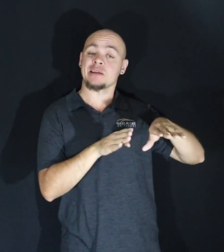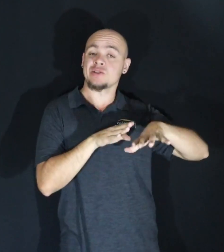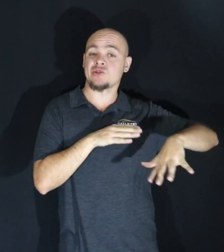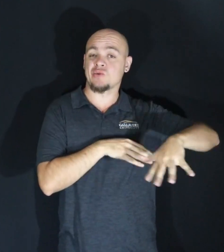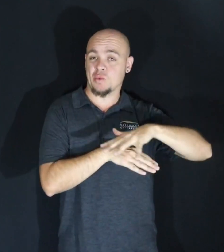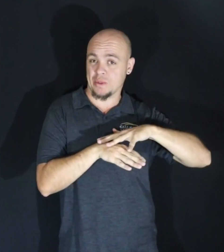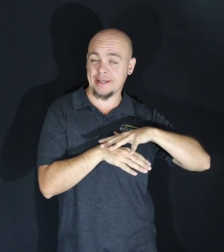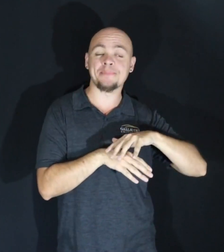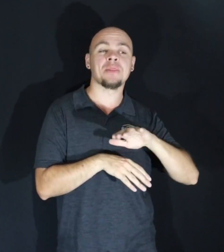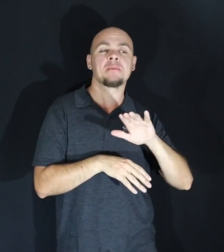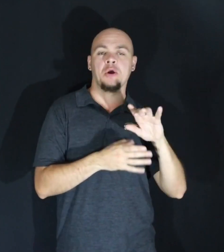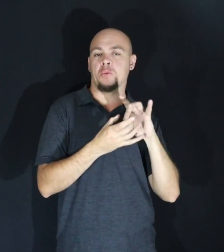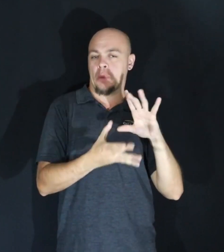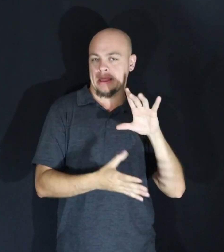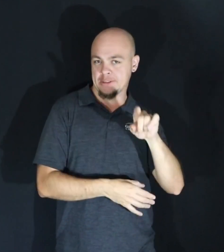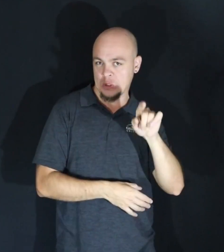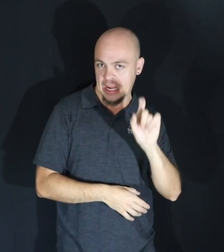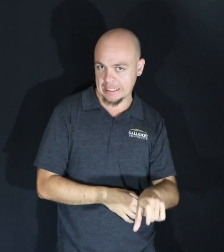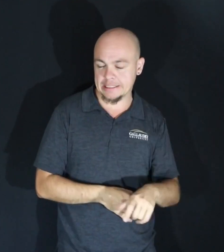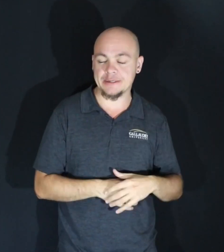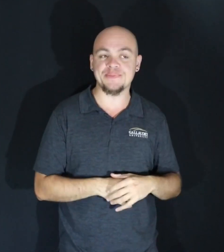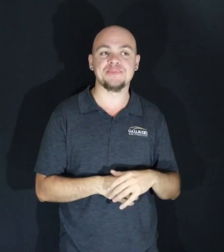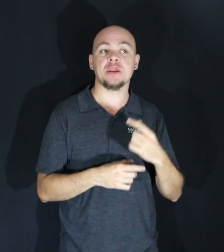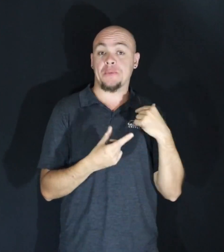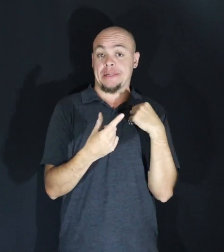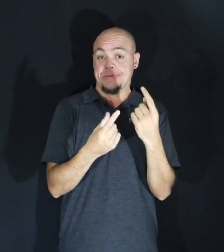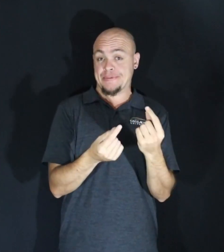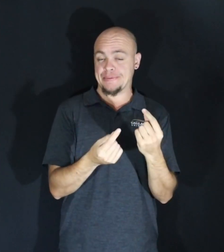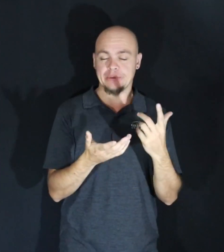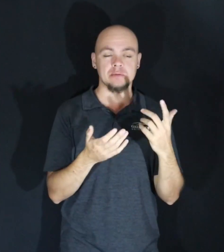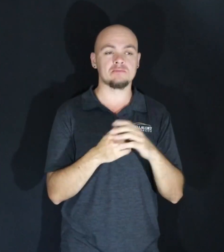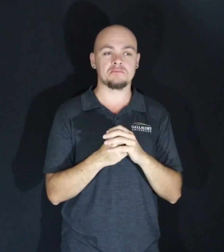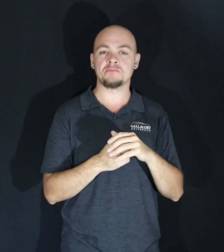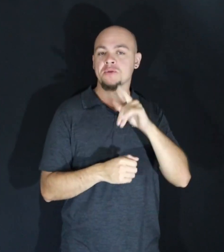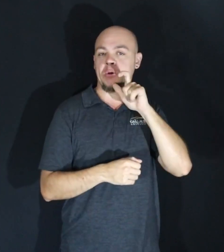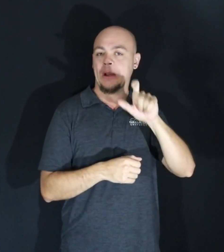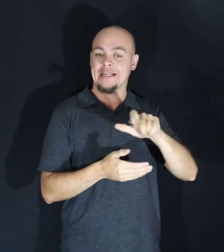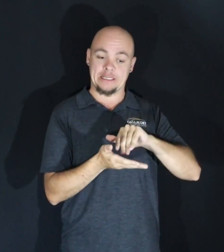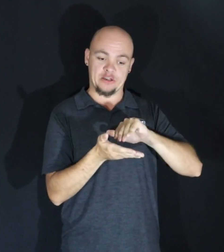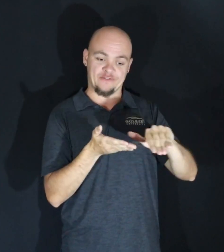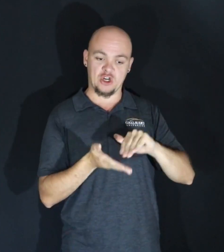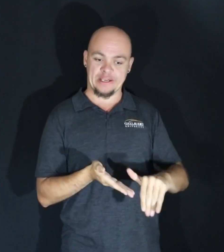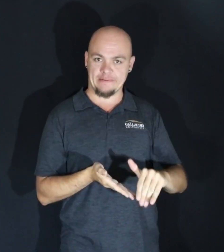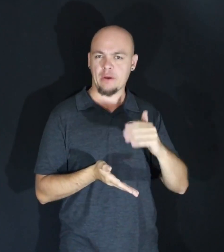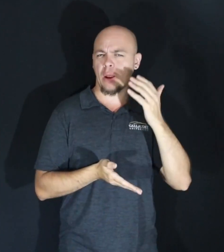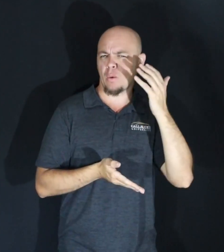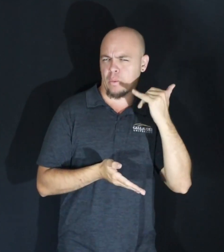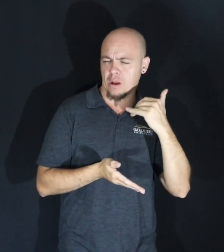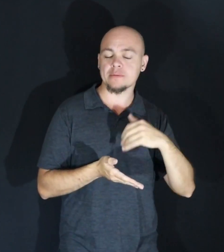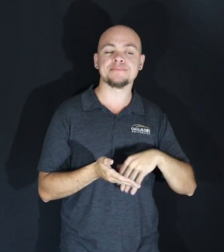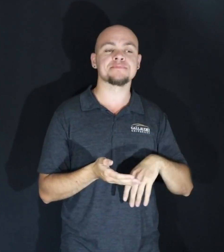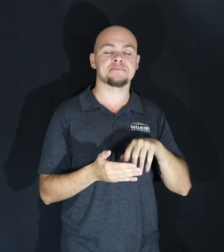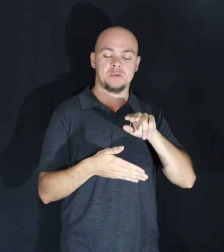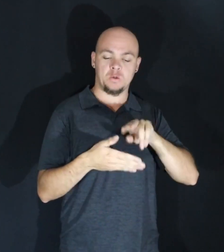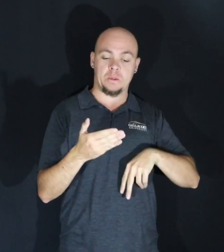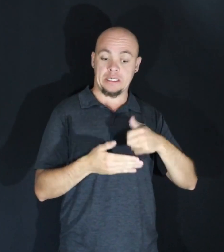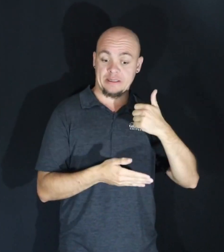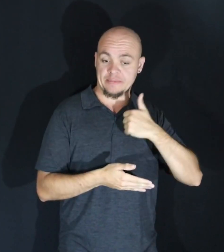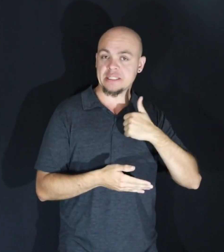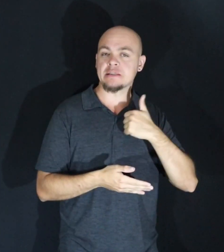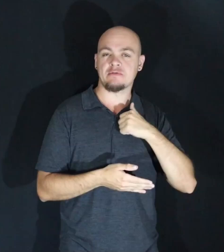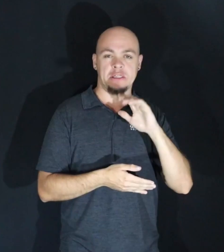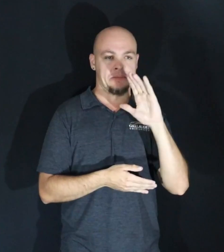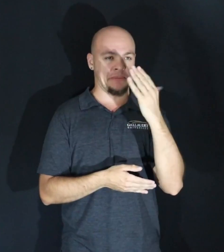But I still needed to release her. So this is what I did. I wrote down who I needed to forgive and why. I read it to myself in a